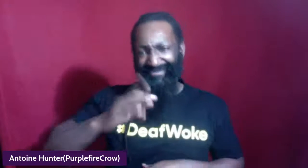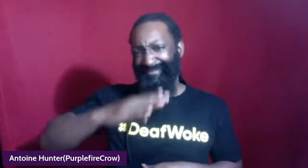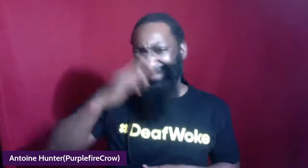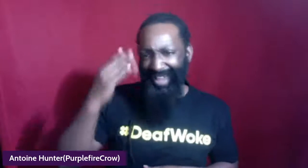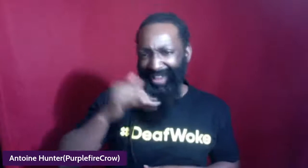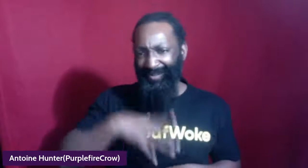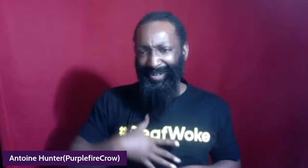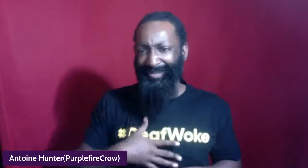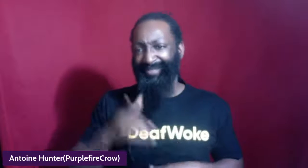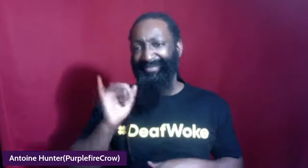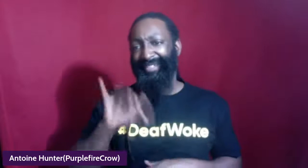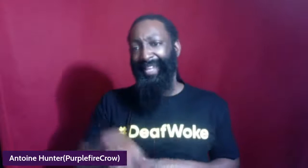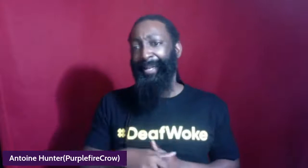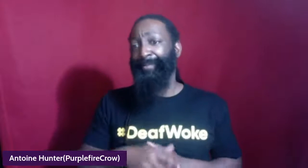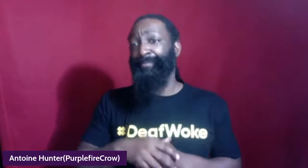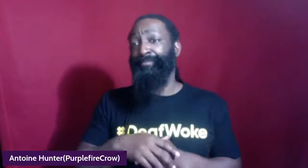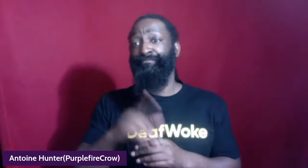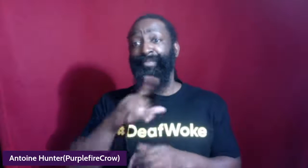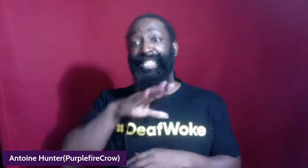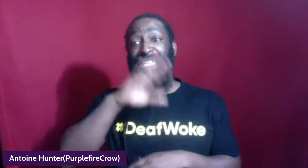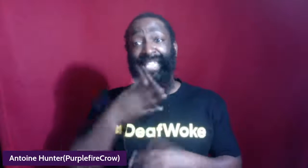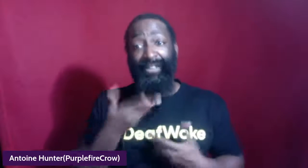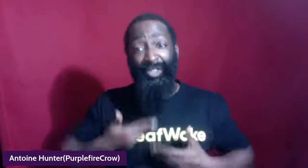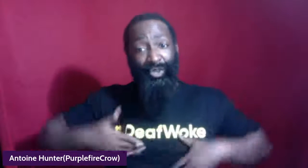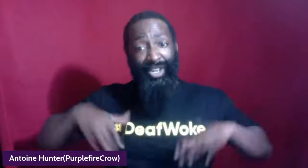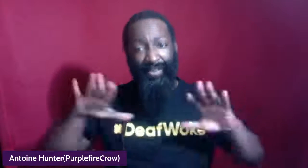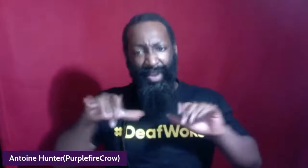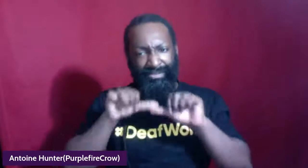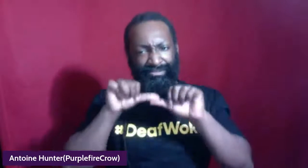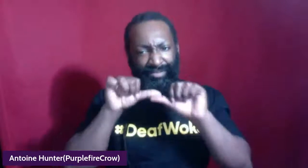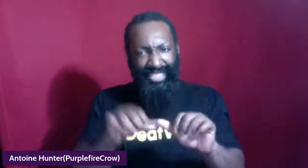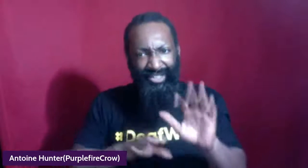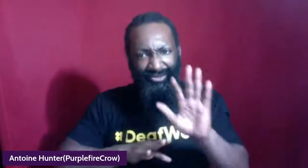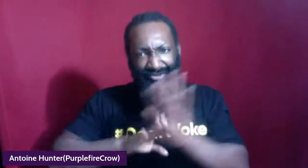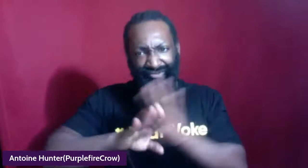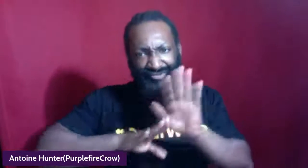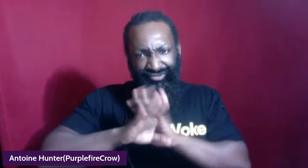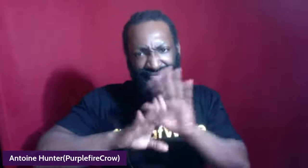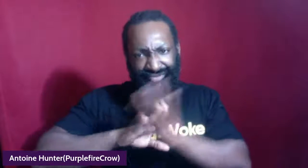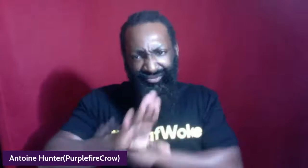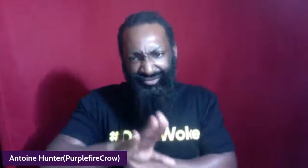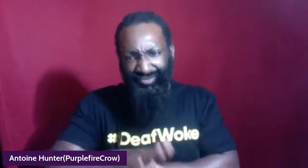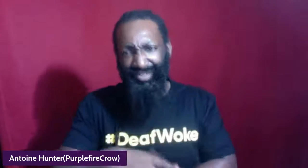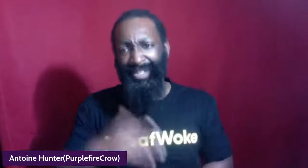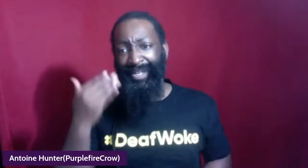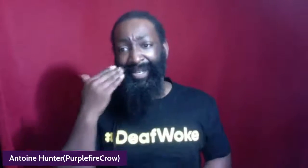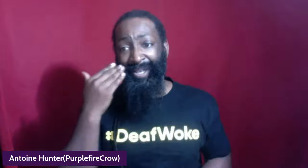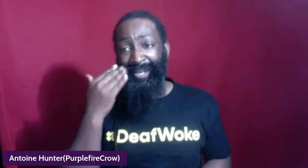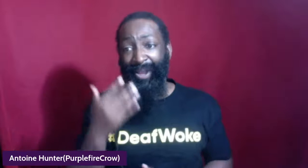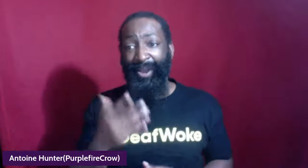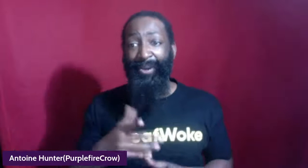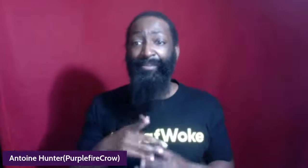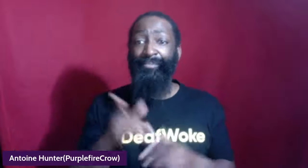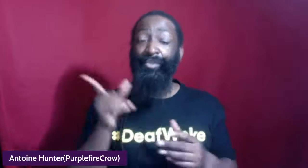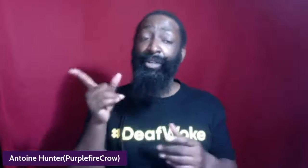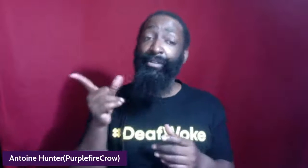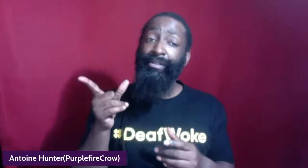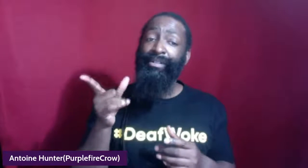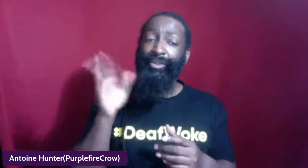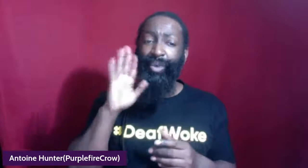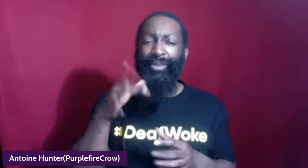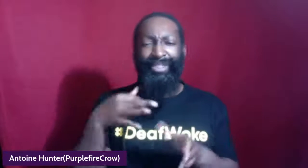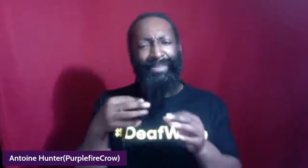well-platform-inspired Black deaf woman, to never give up, to always strive.